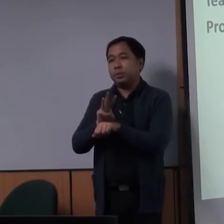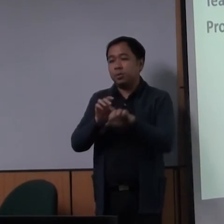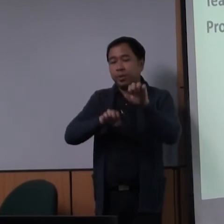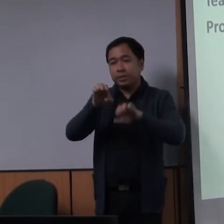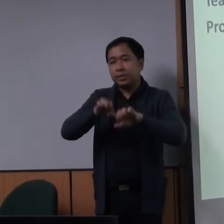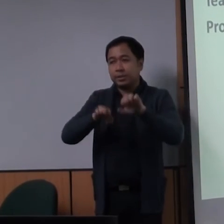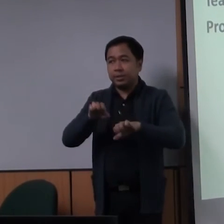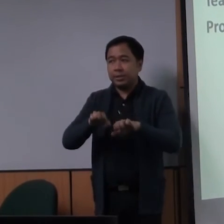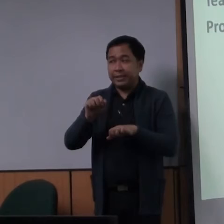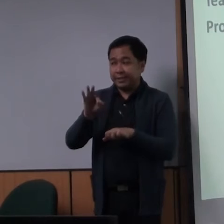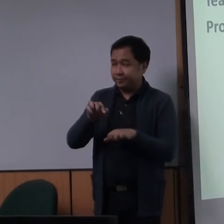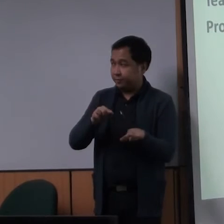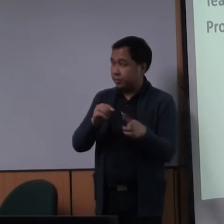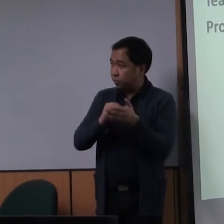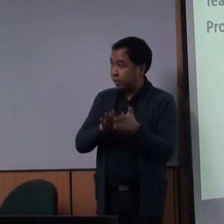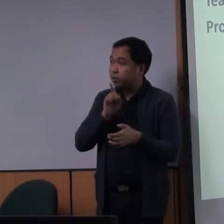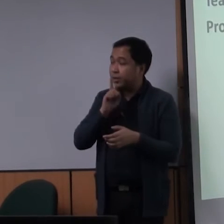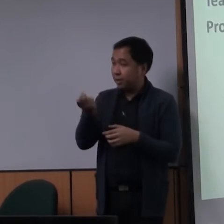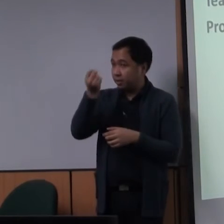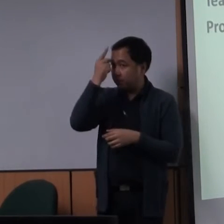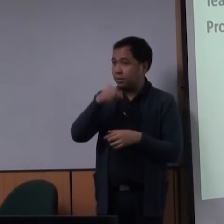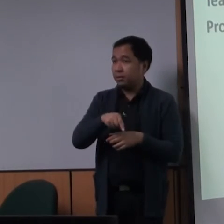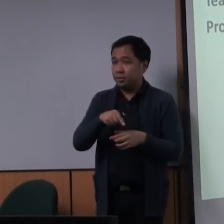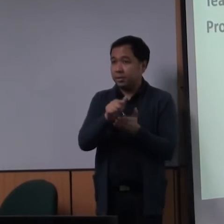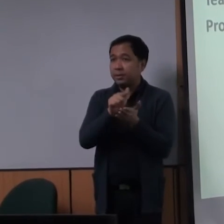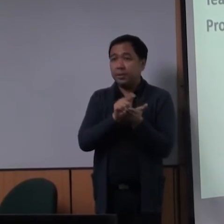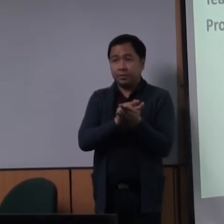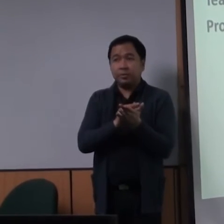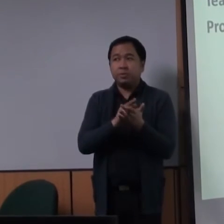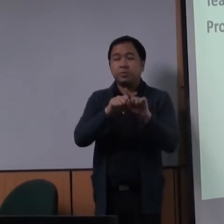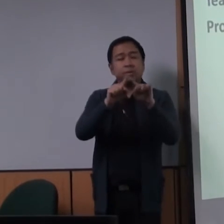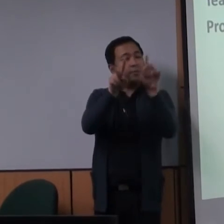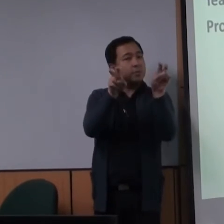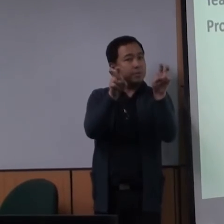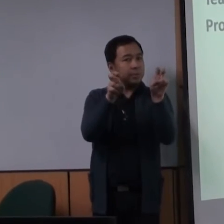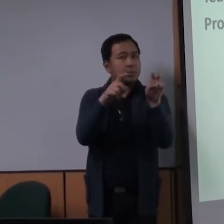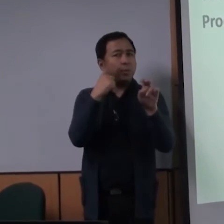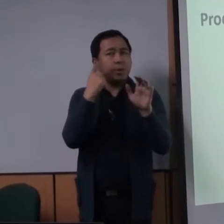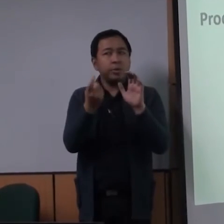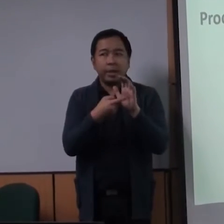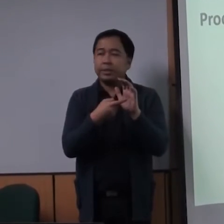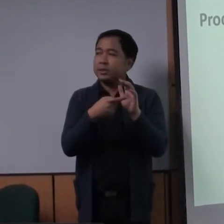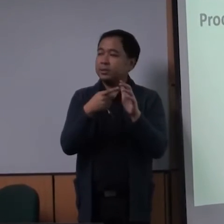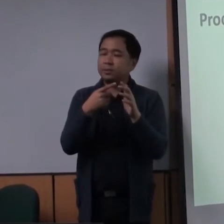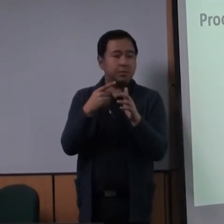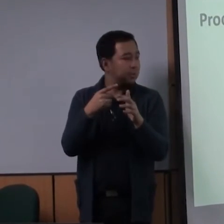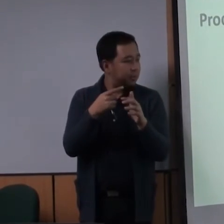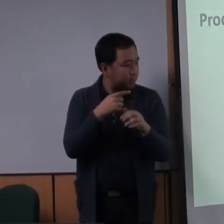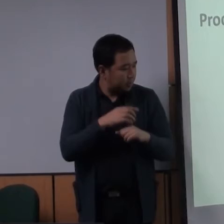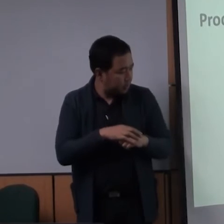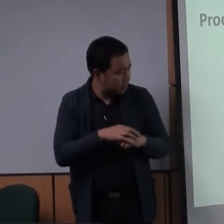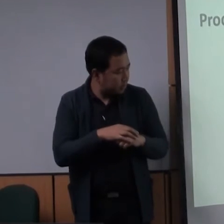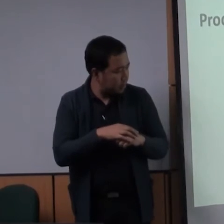yung student comprehension. So those topics are recognizing cardinal numbers,